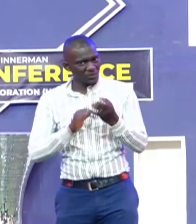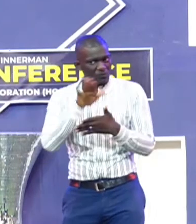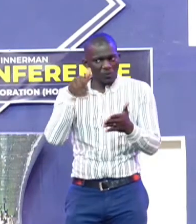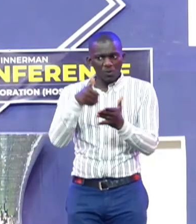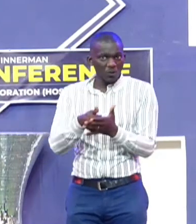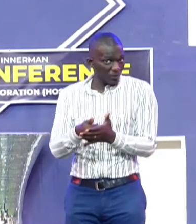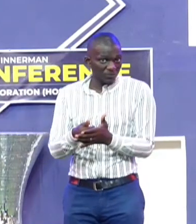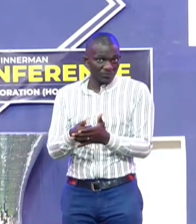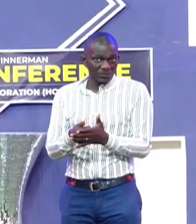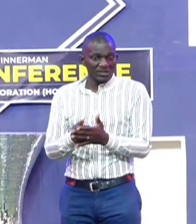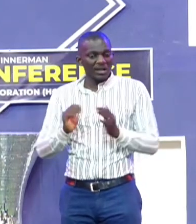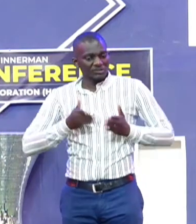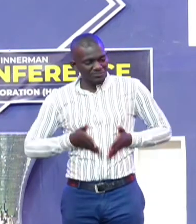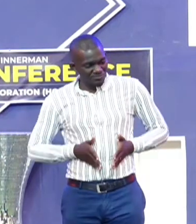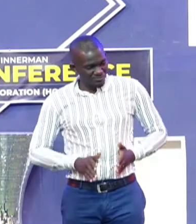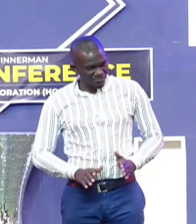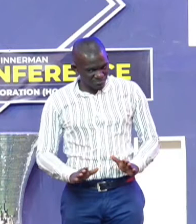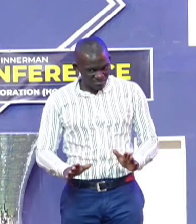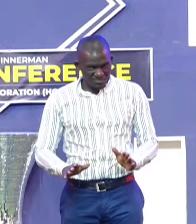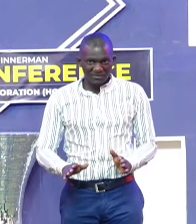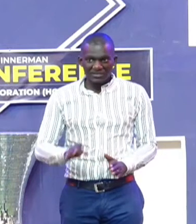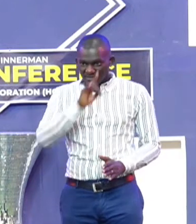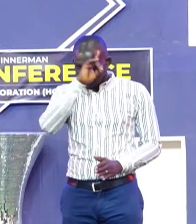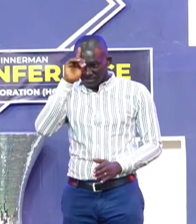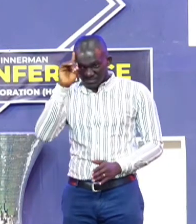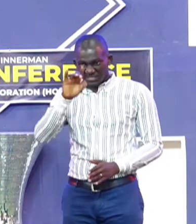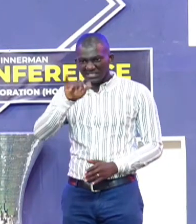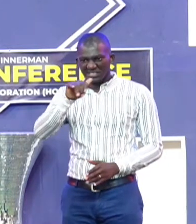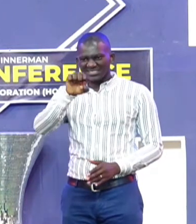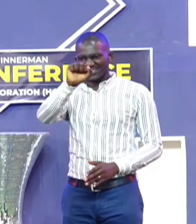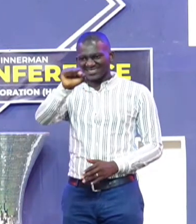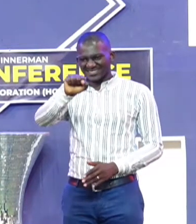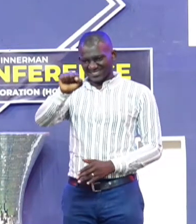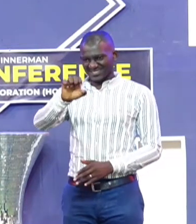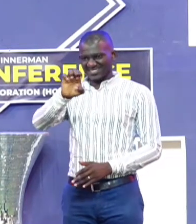it all, out of she was Bayese bavuddomo.